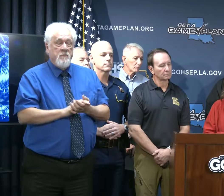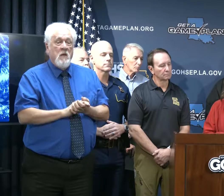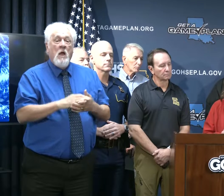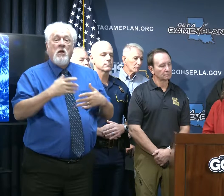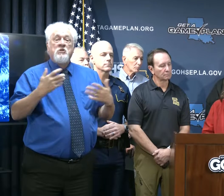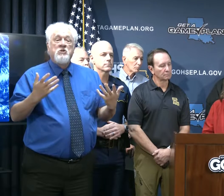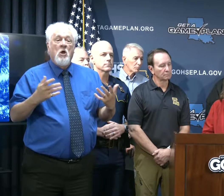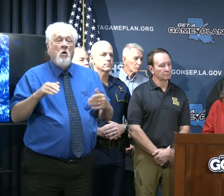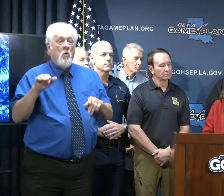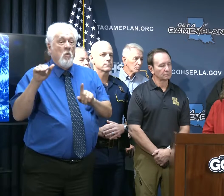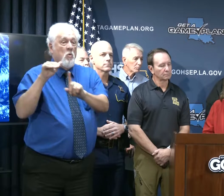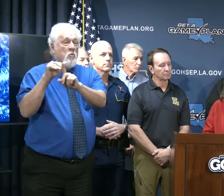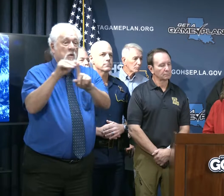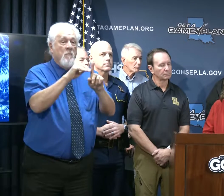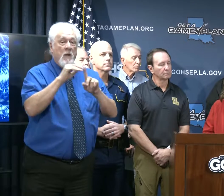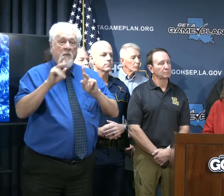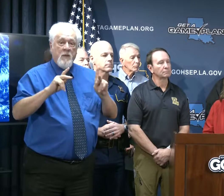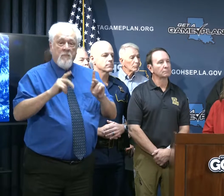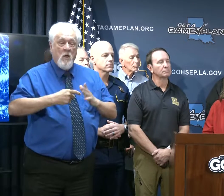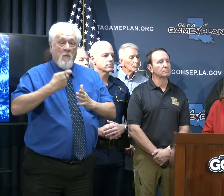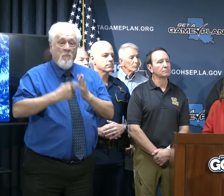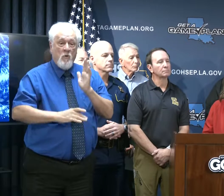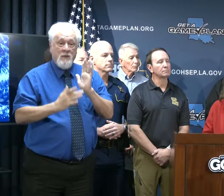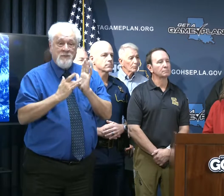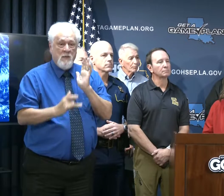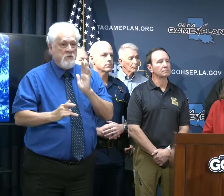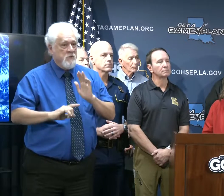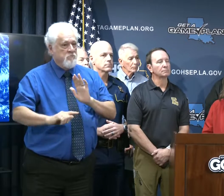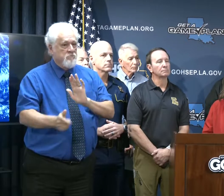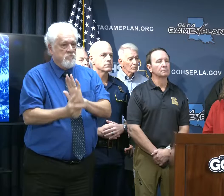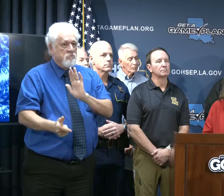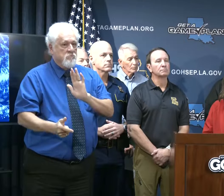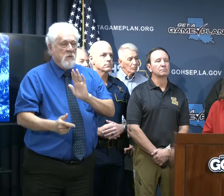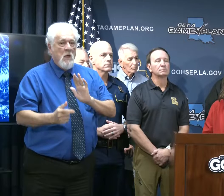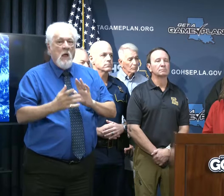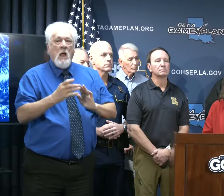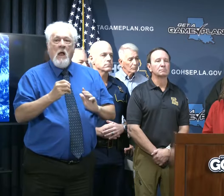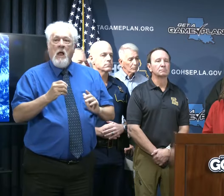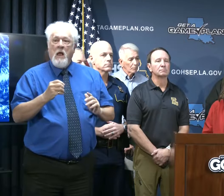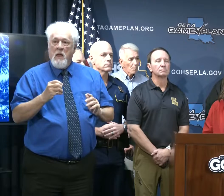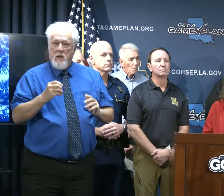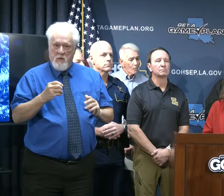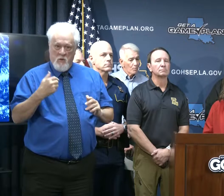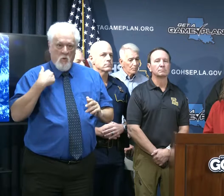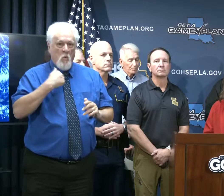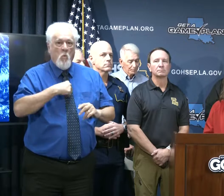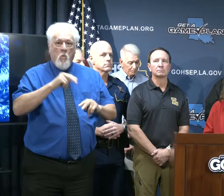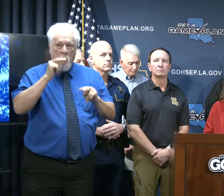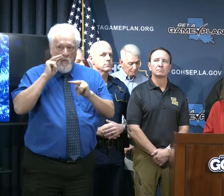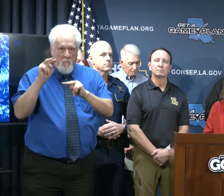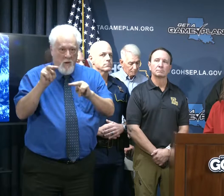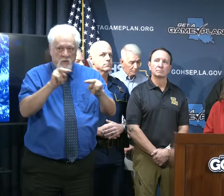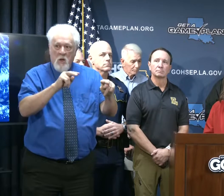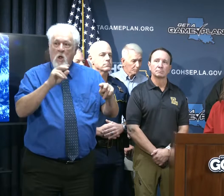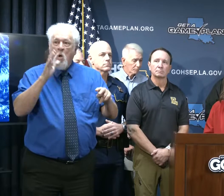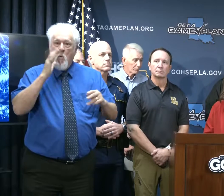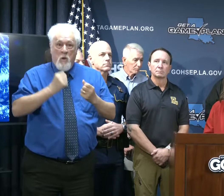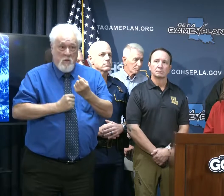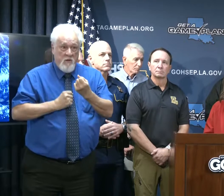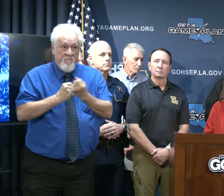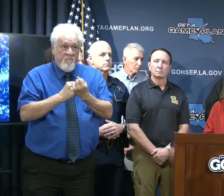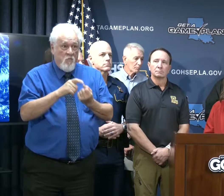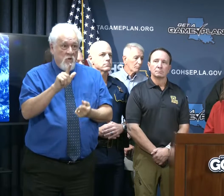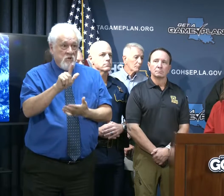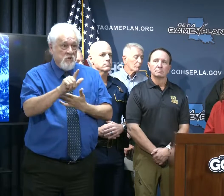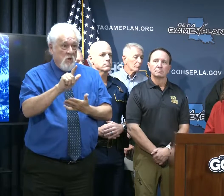So I just want to remind everybody that price gouging is illegal, and we are monitoring that. We will enforce the law,